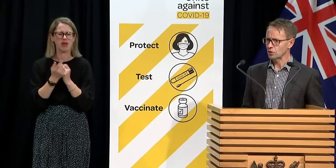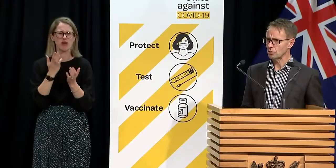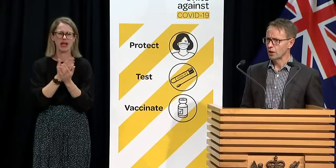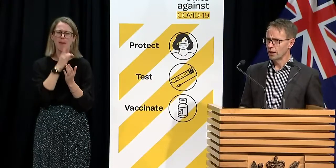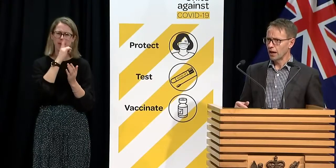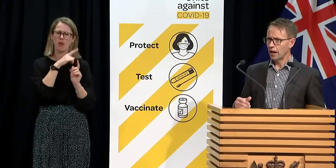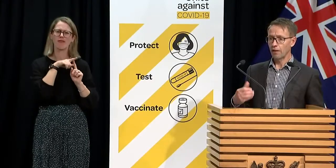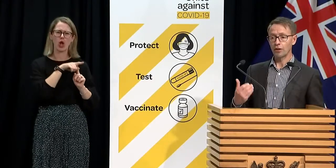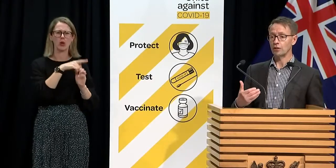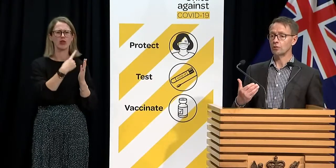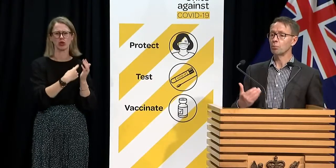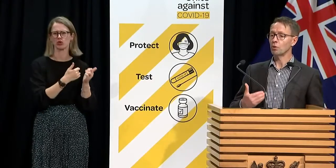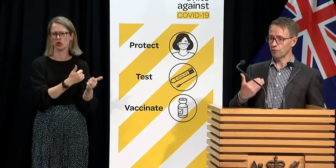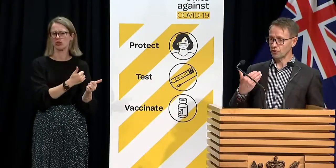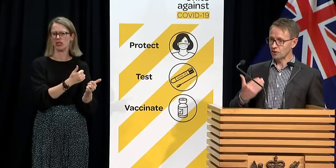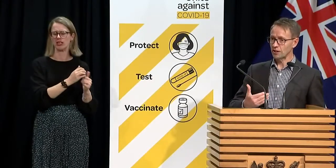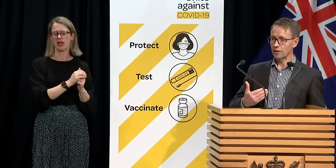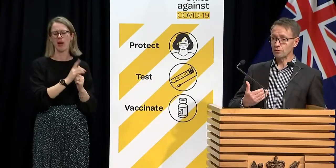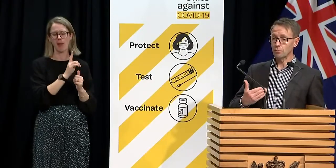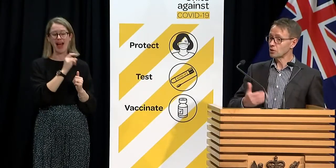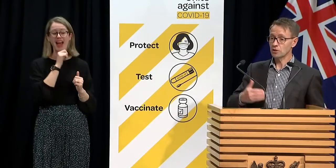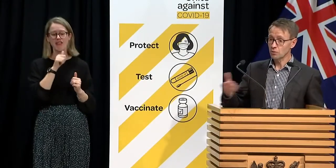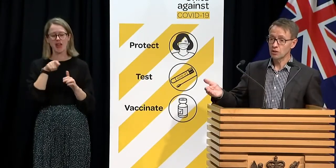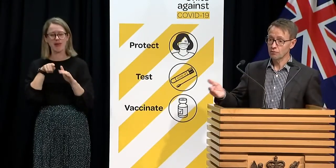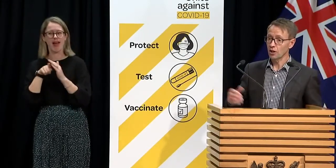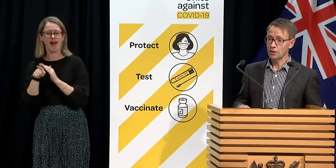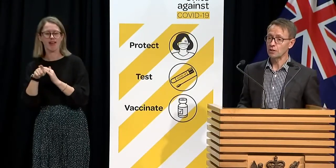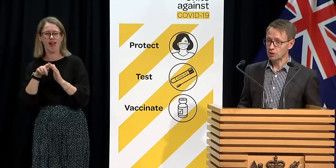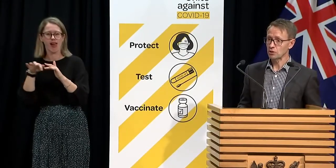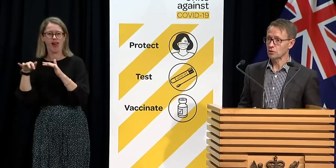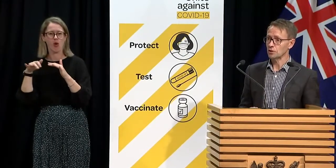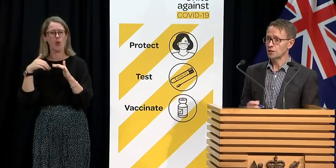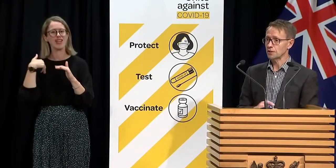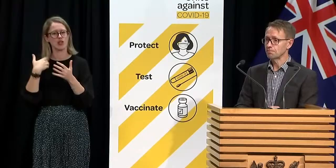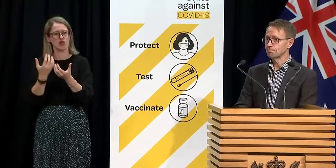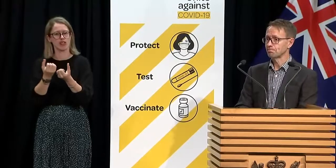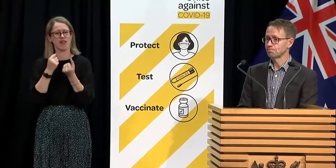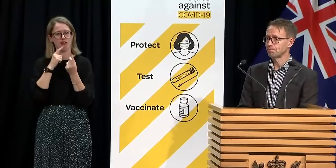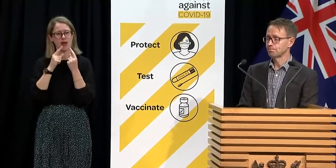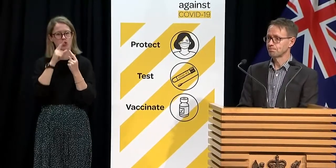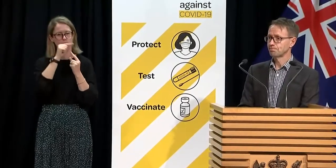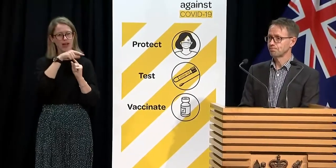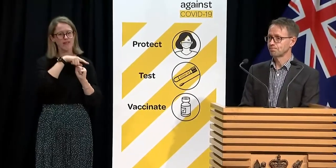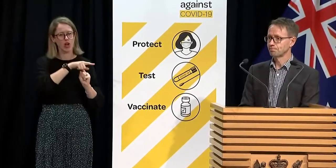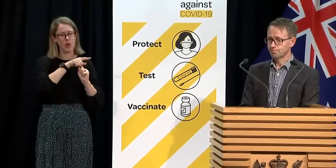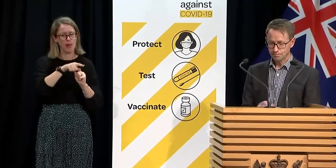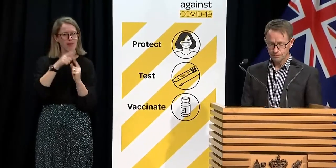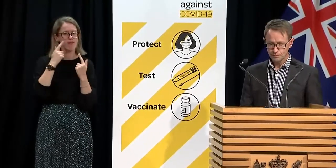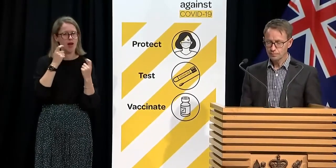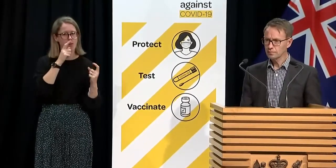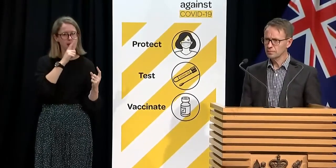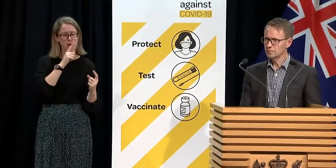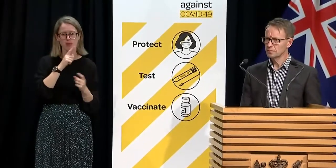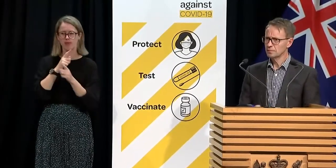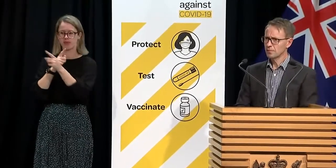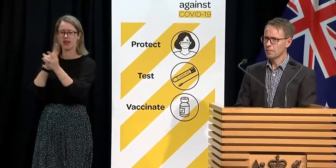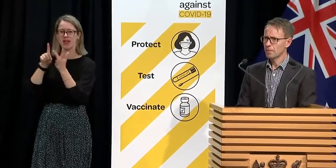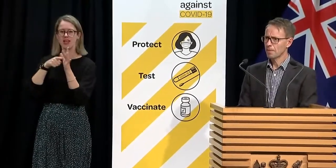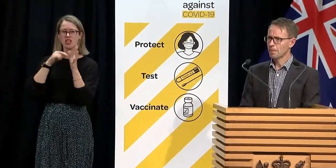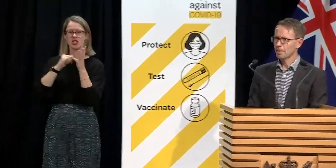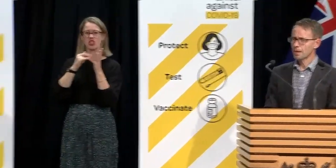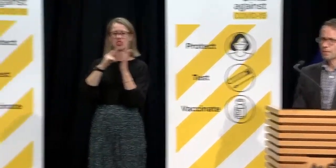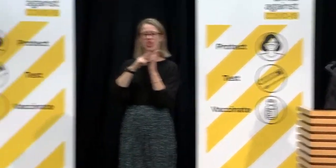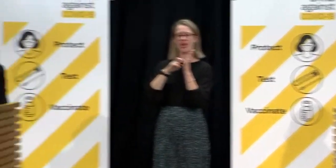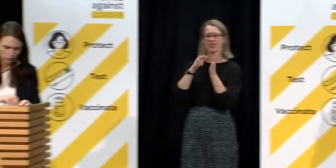last week or two, then it's important for us to get that information so we can find any potential contacts. Jason? Just on vaccinations, you've made